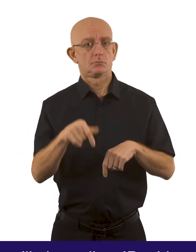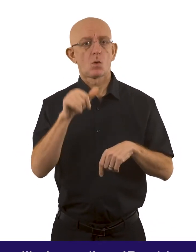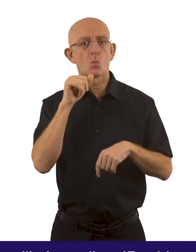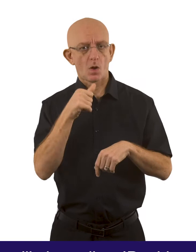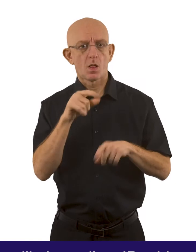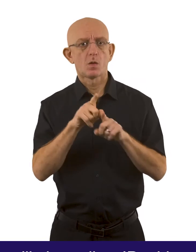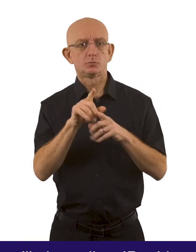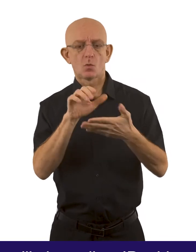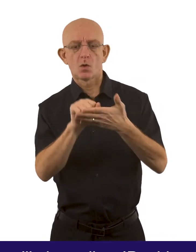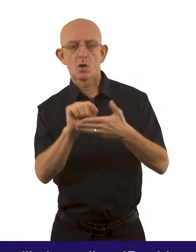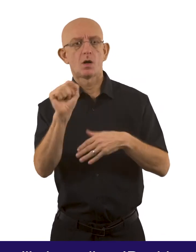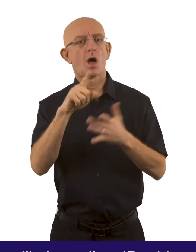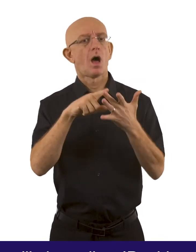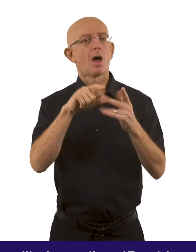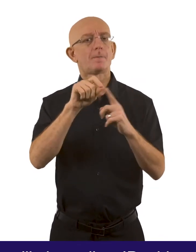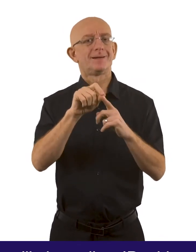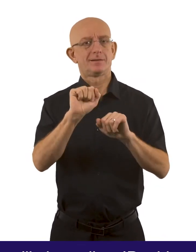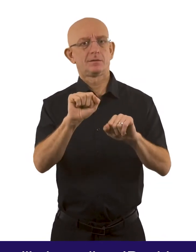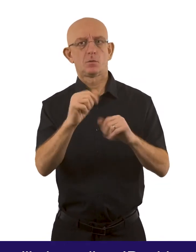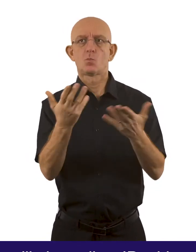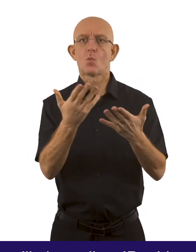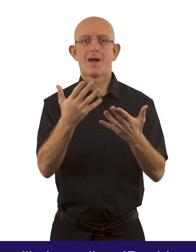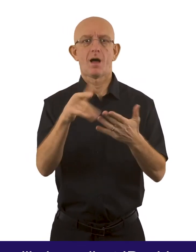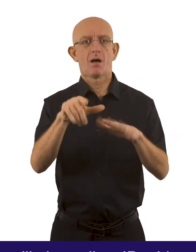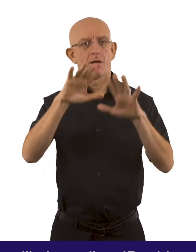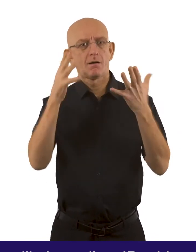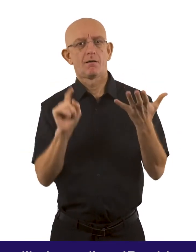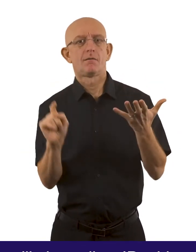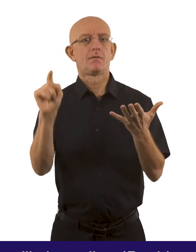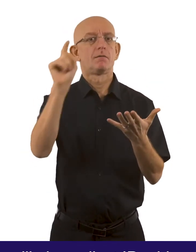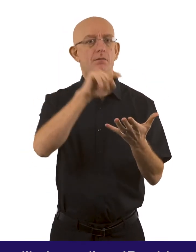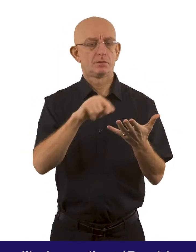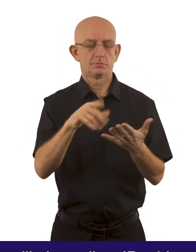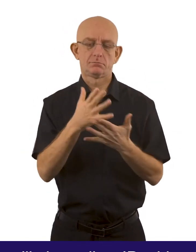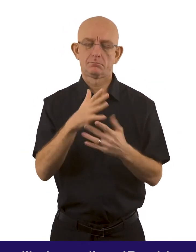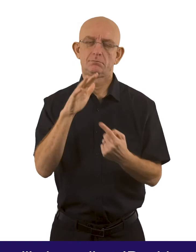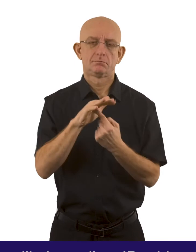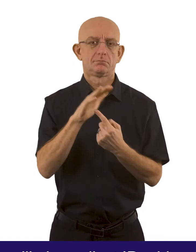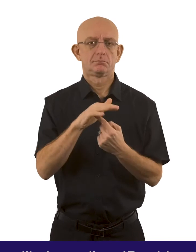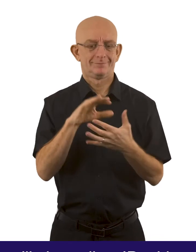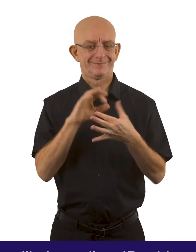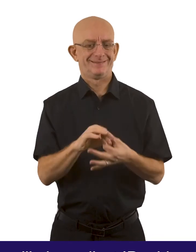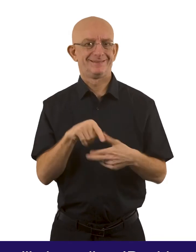The site will also collect IP address data, which is essential for the operation of the